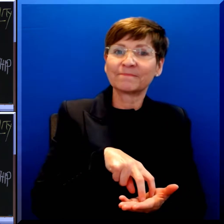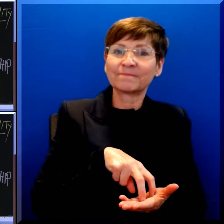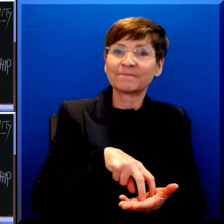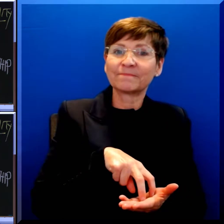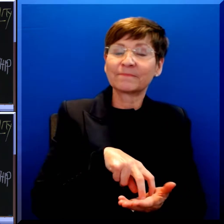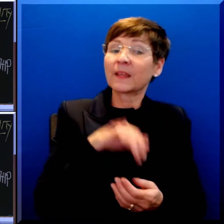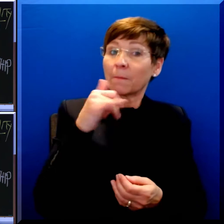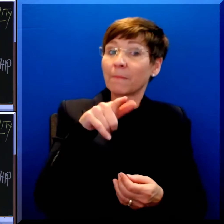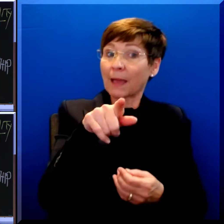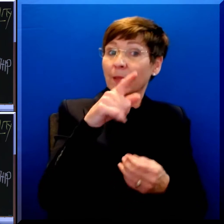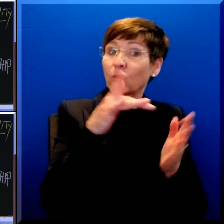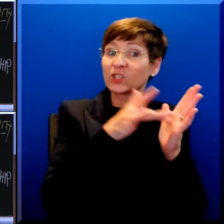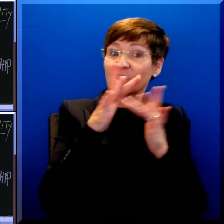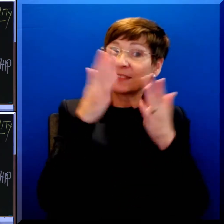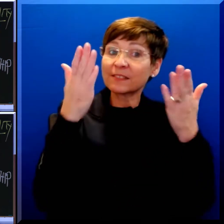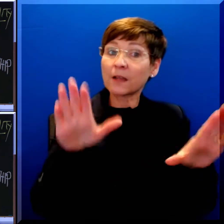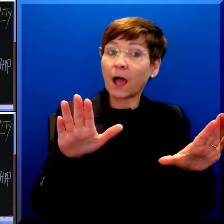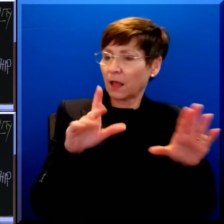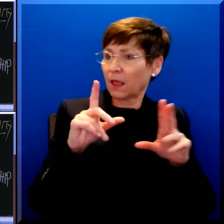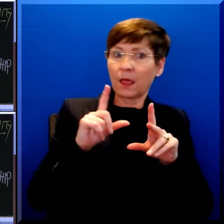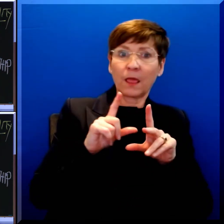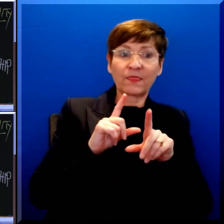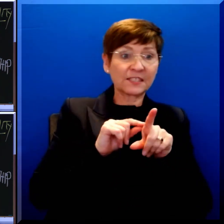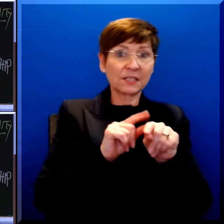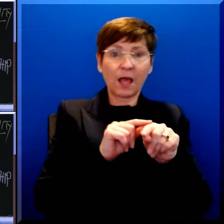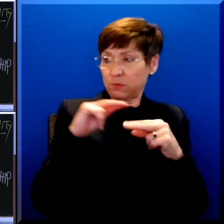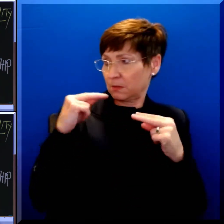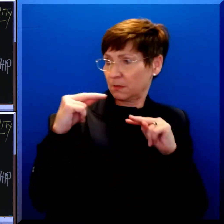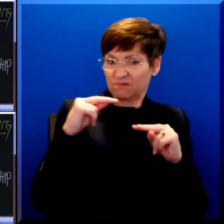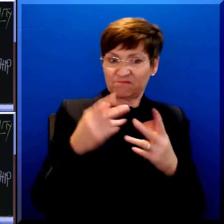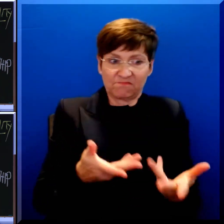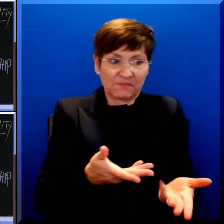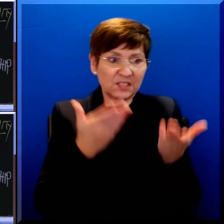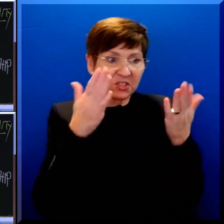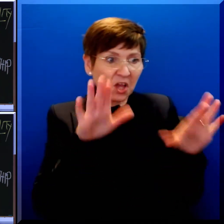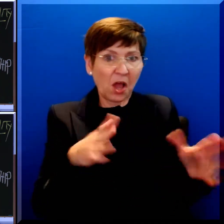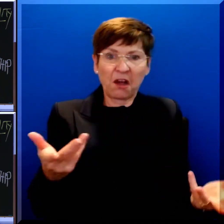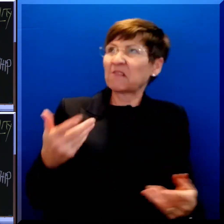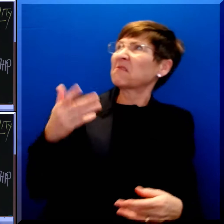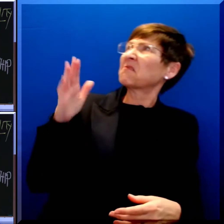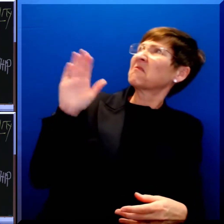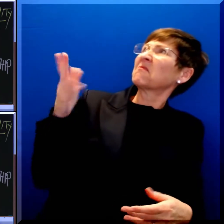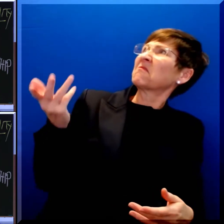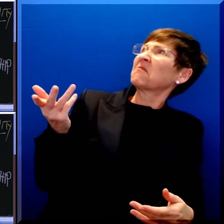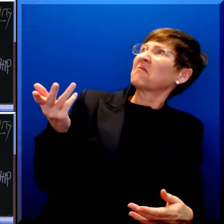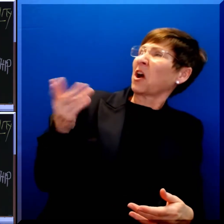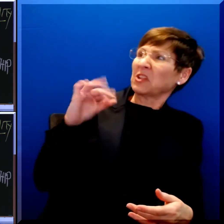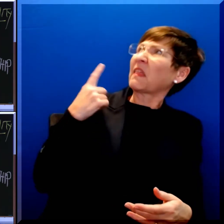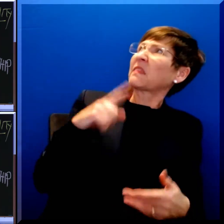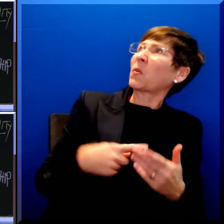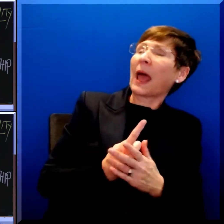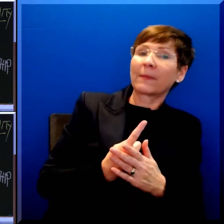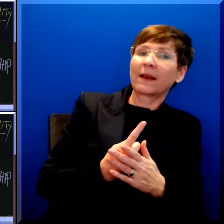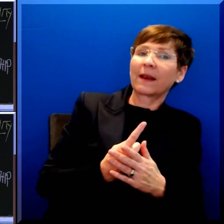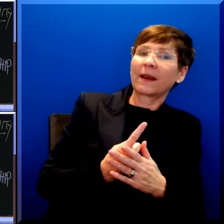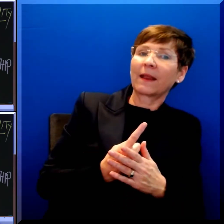boys. They had the same questions you and I have. God, why'd you let this happen? God, this isn't fair. God, this ain't the way life should supposed to go.